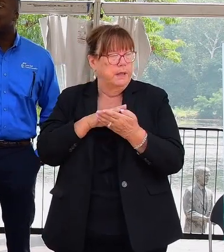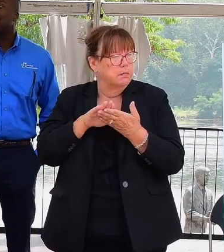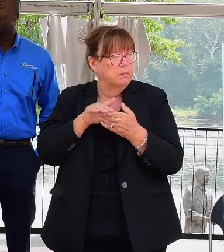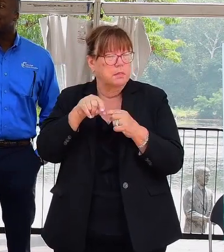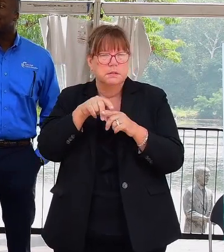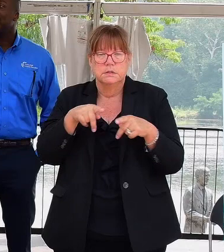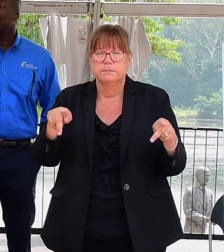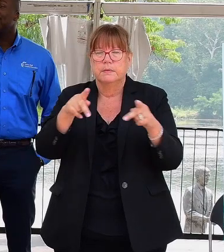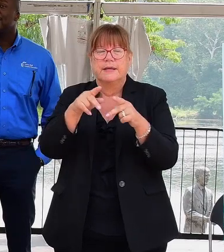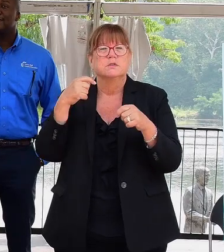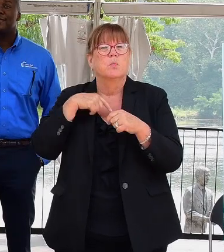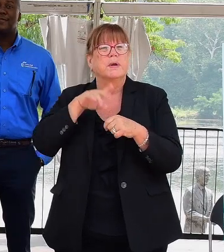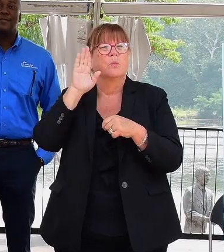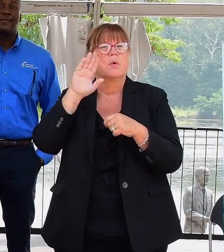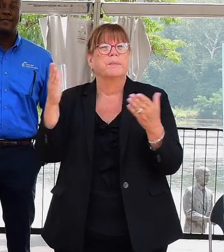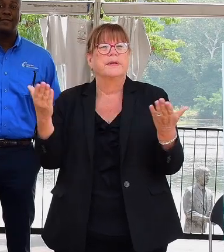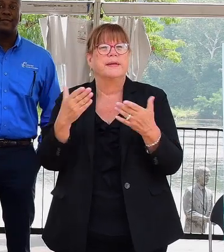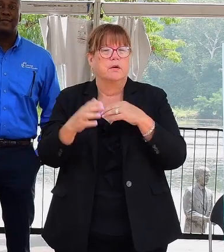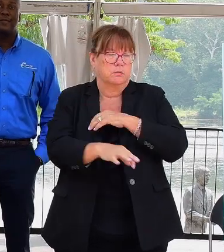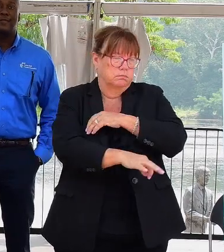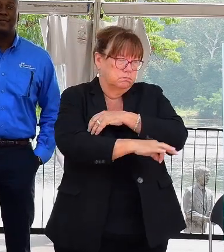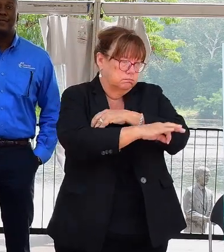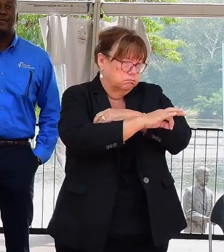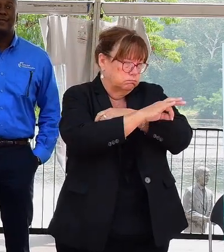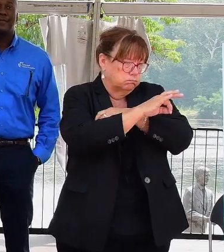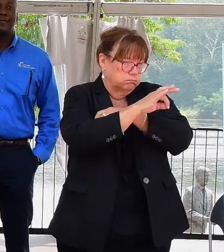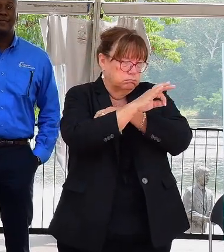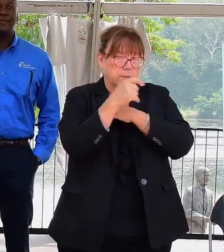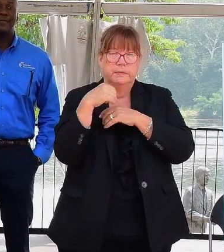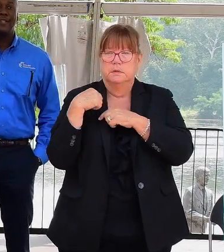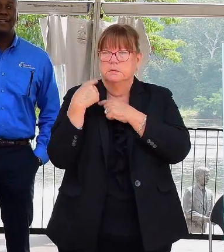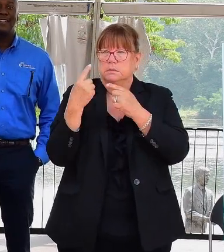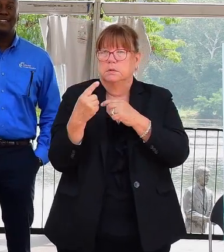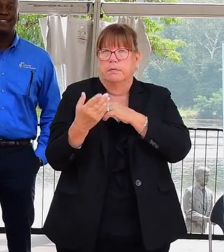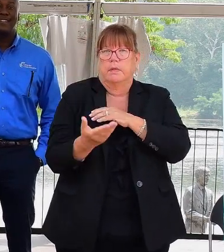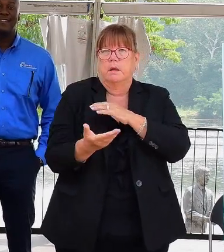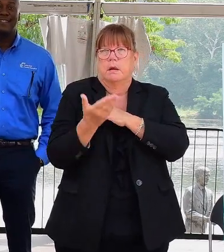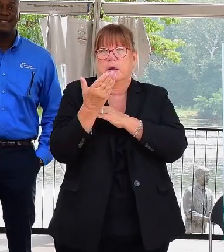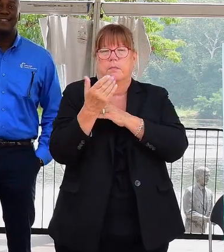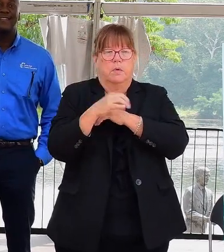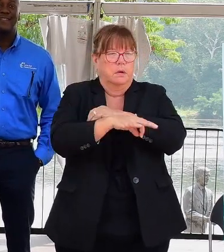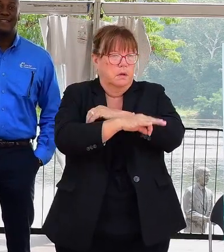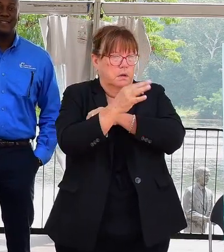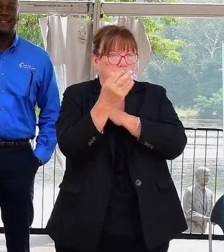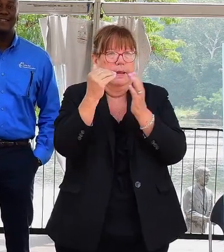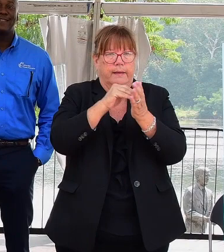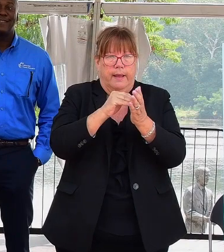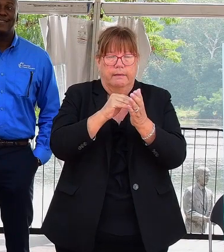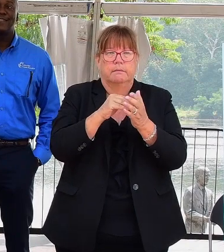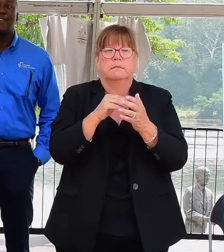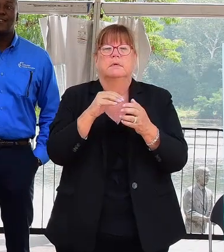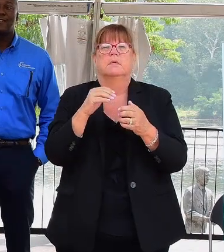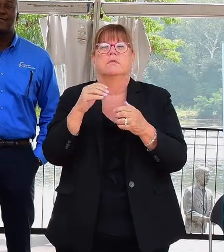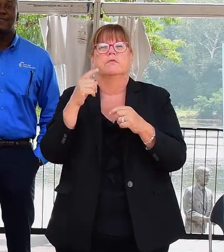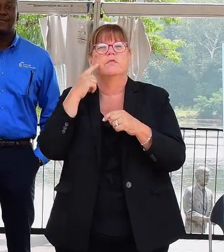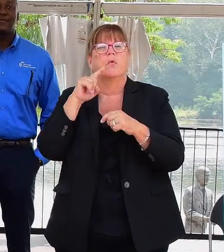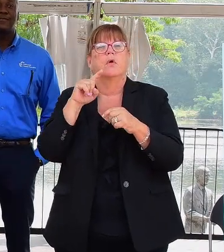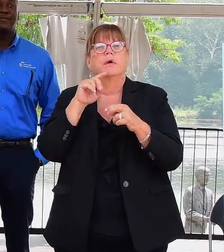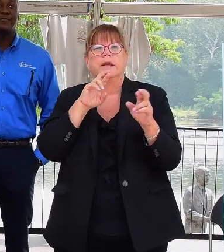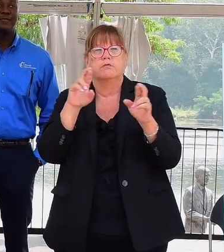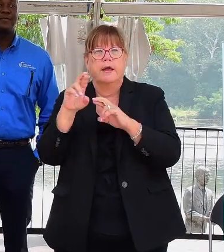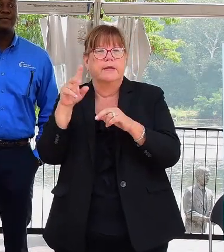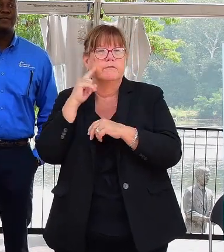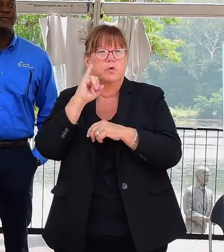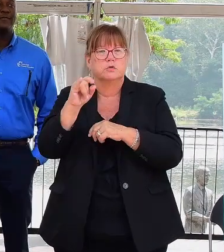We're going to be here at sunup and probably here maybe to the next sunup, cleaning up after this is all over on July 4th. Welcome everyone down